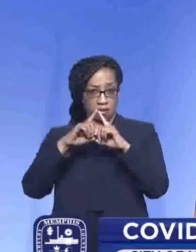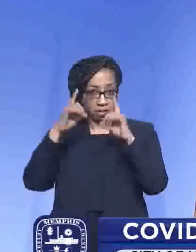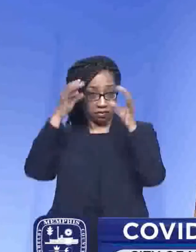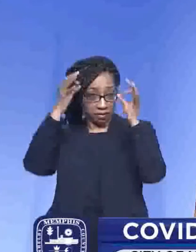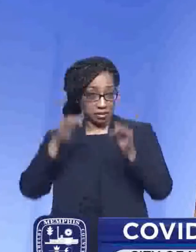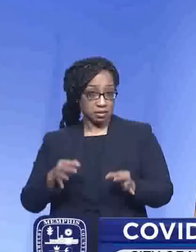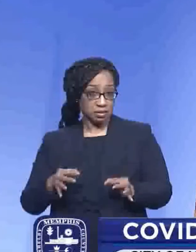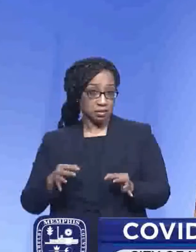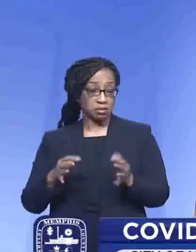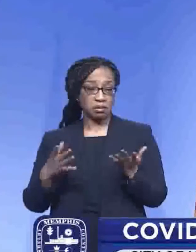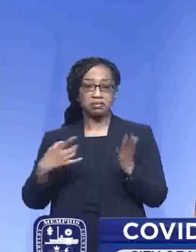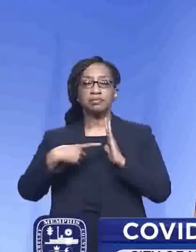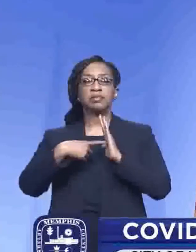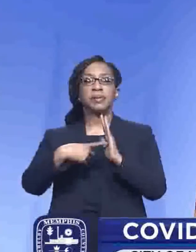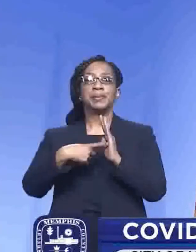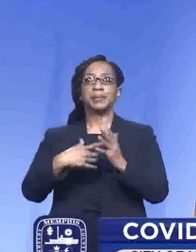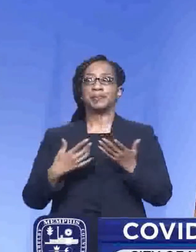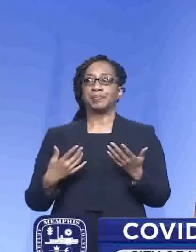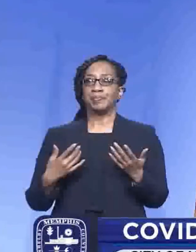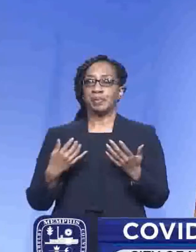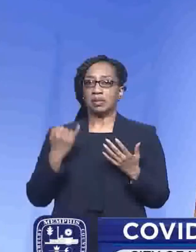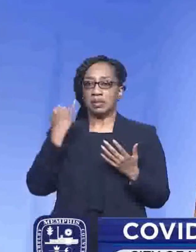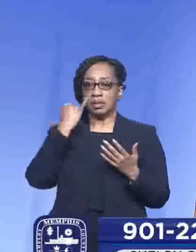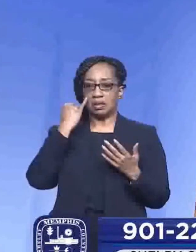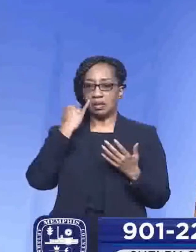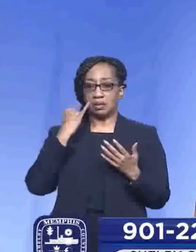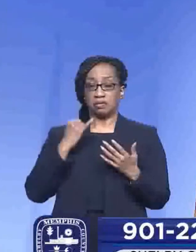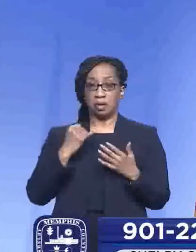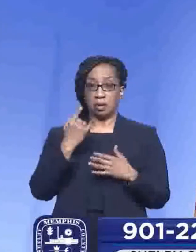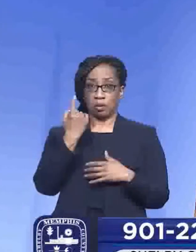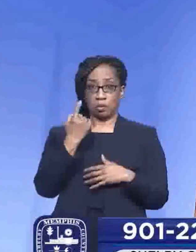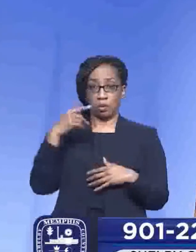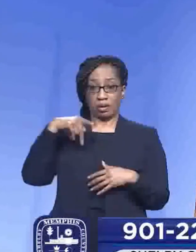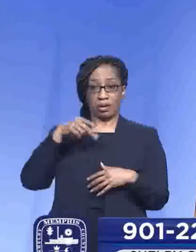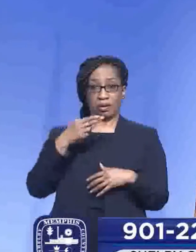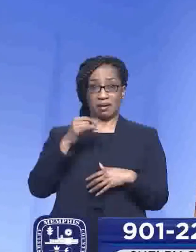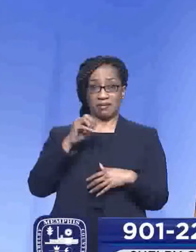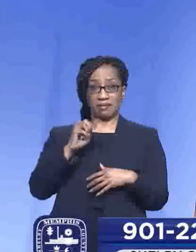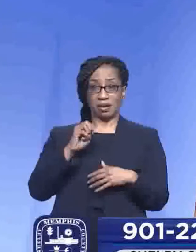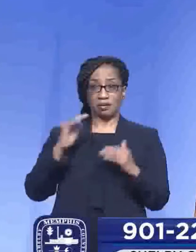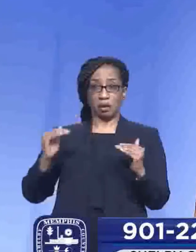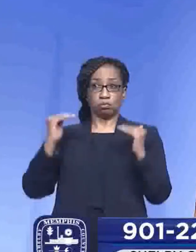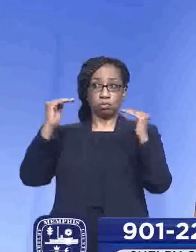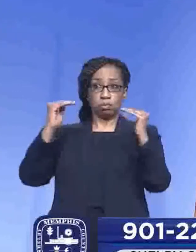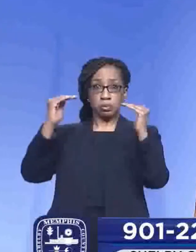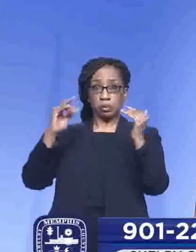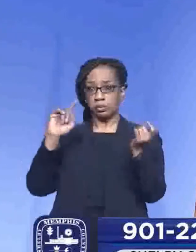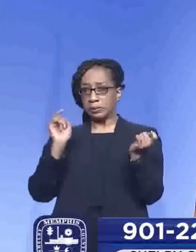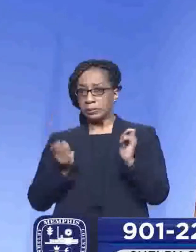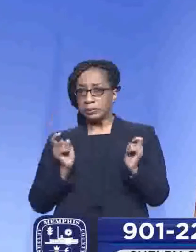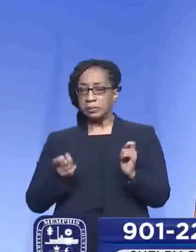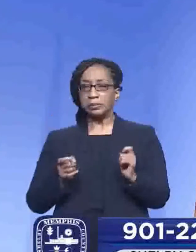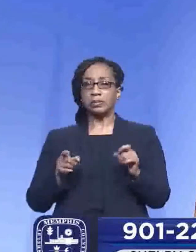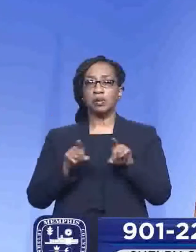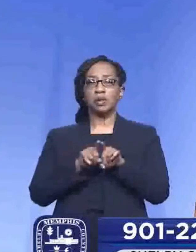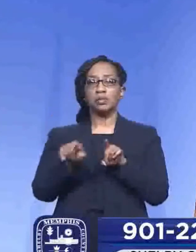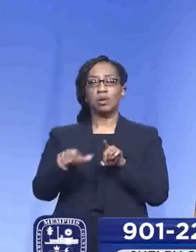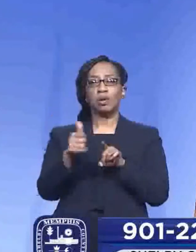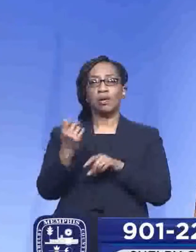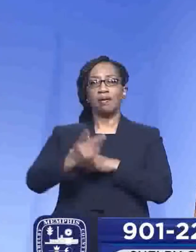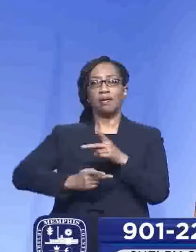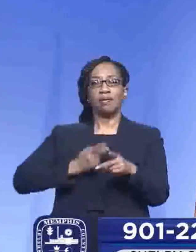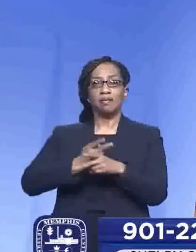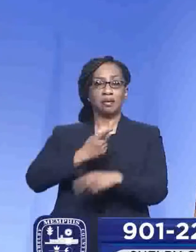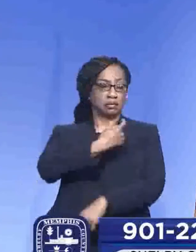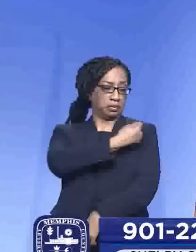such as whether we should move from one phase to the other, and they are in charge of all other kinds of vaccinations.